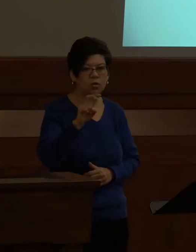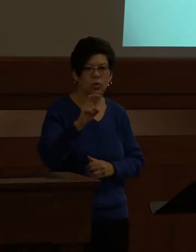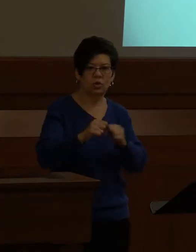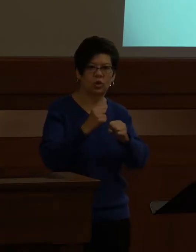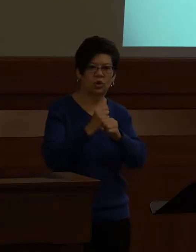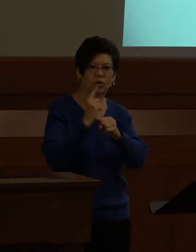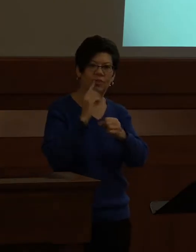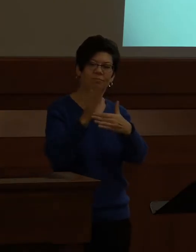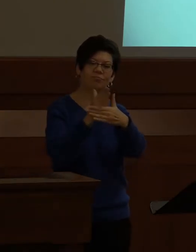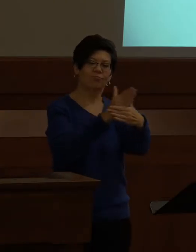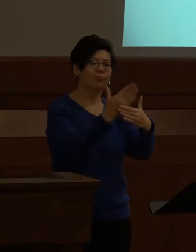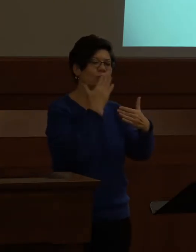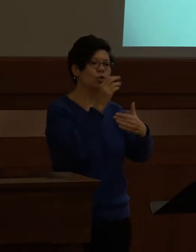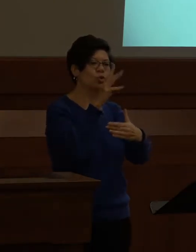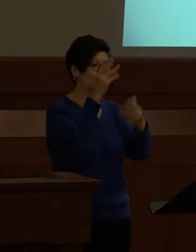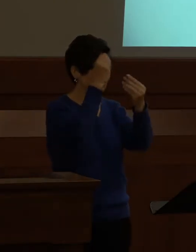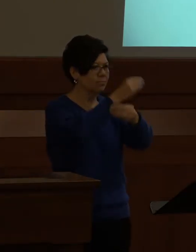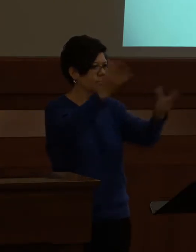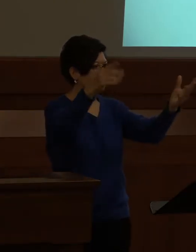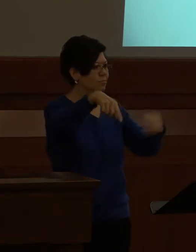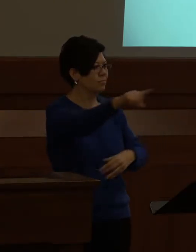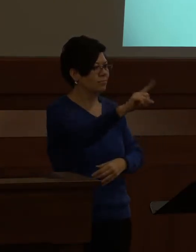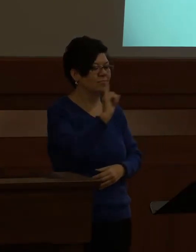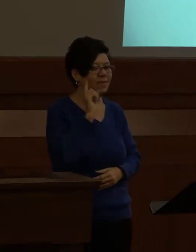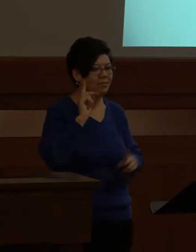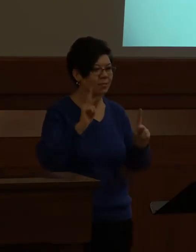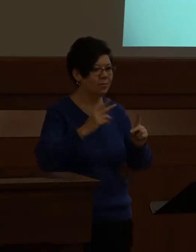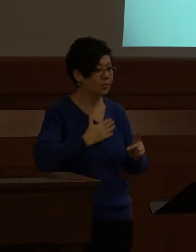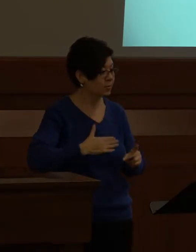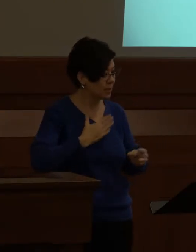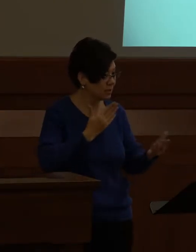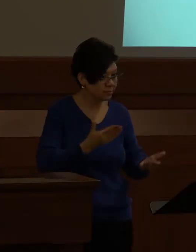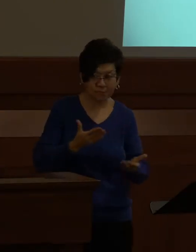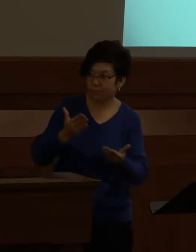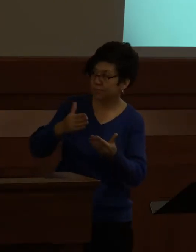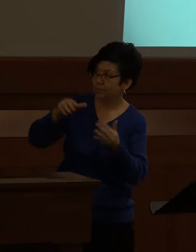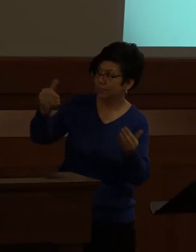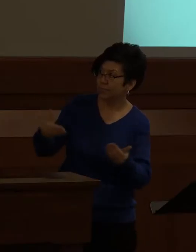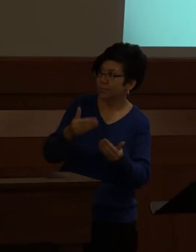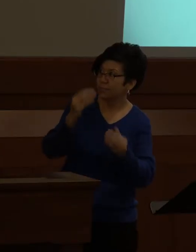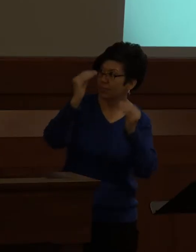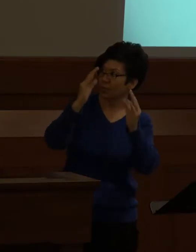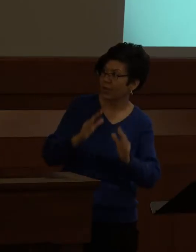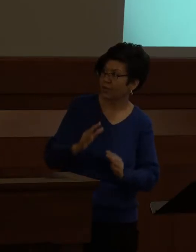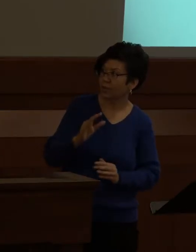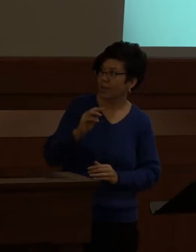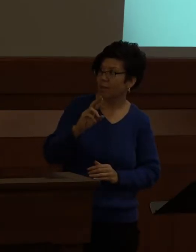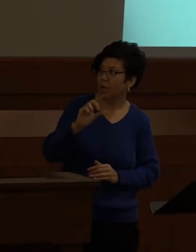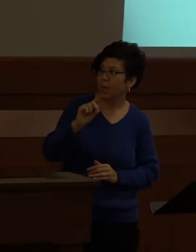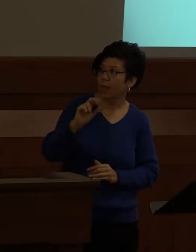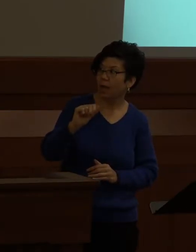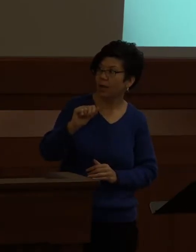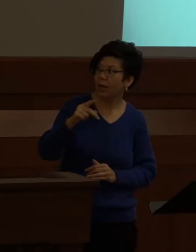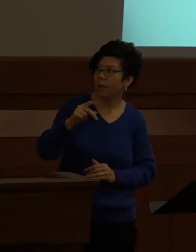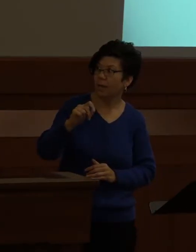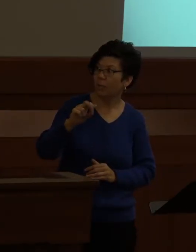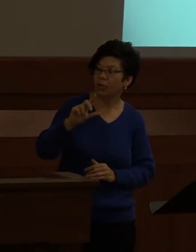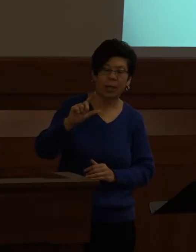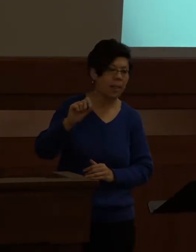sharing the good news with deaf people. Please join me in welcoming Professor Marlana Portolano.